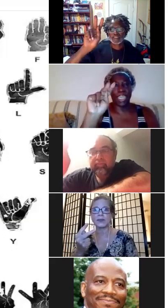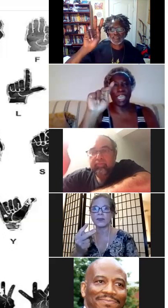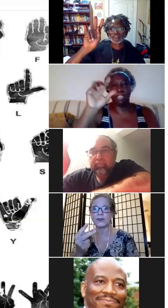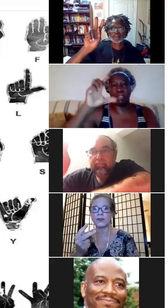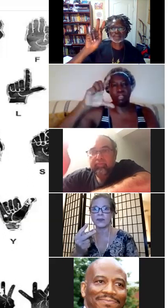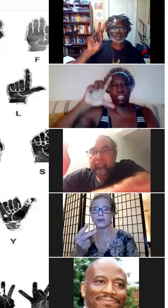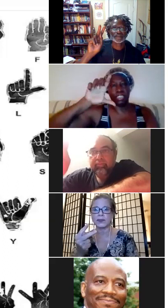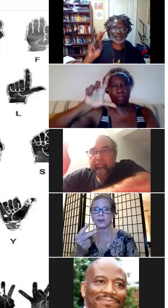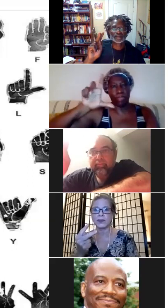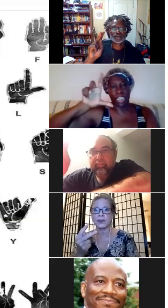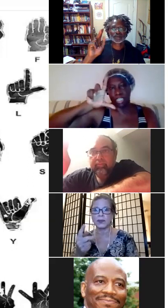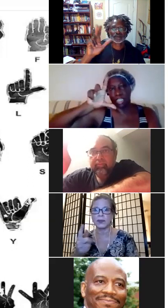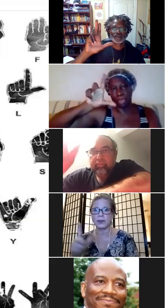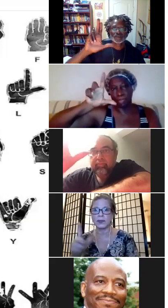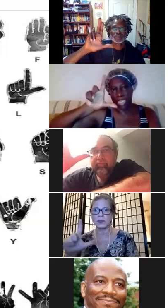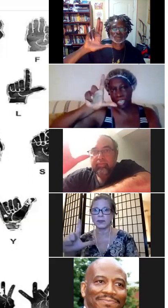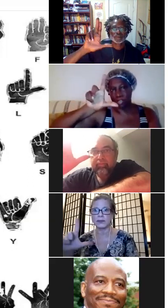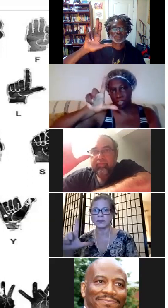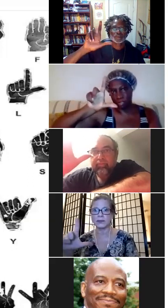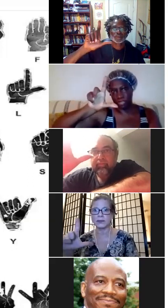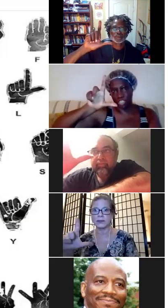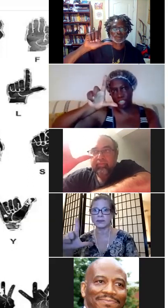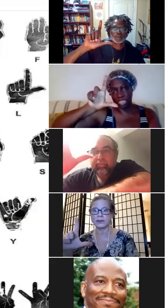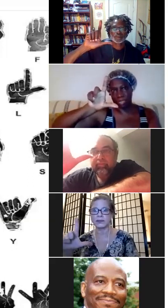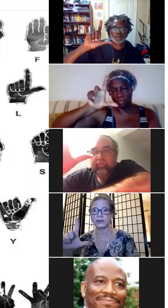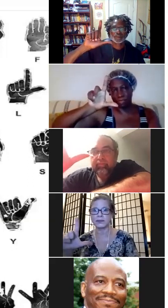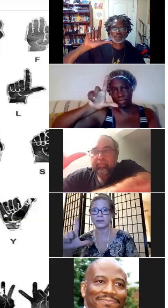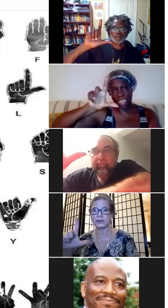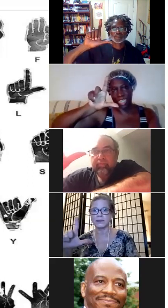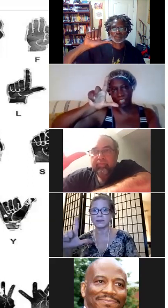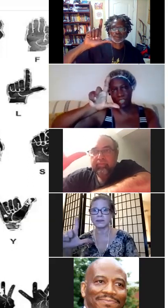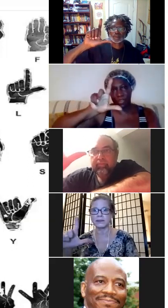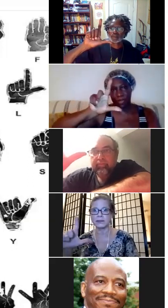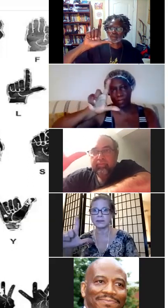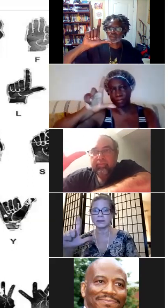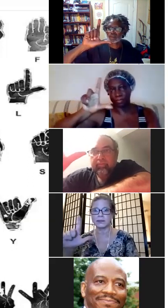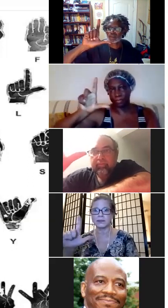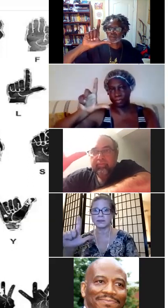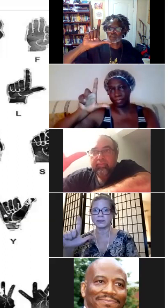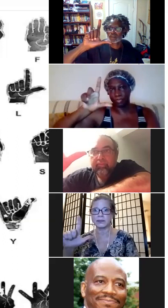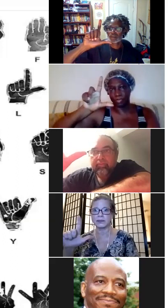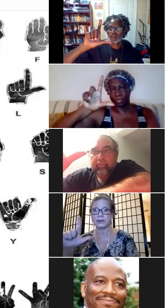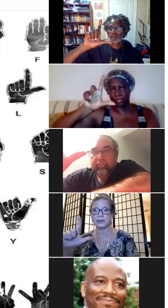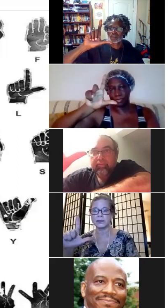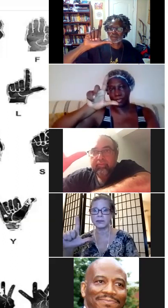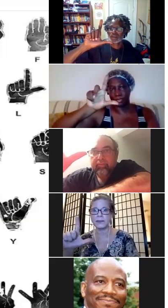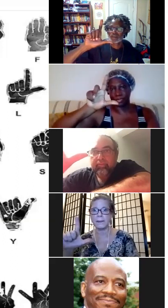And then L, you're just making a capital L with your thumb and index finger.